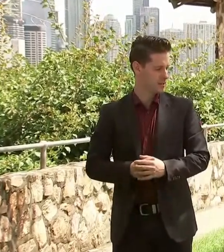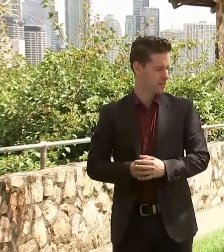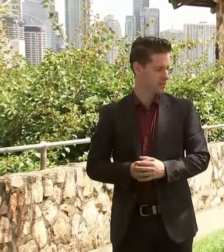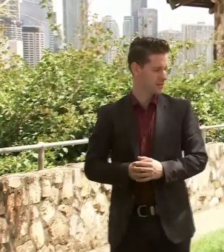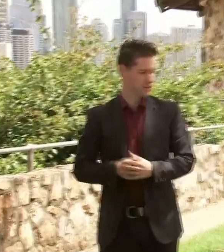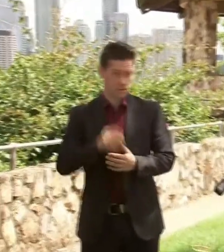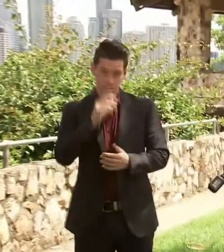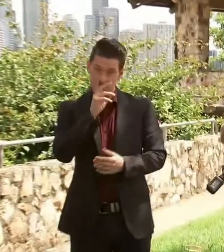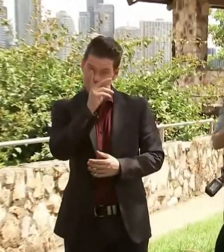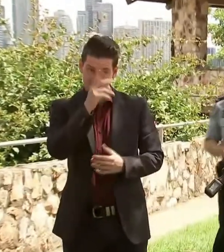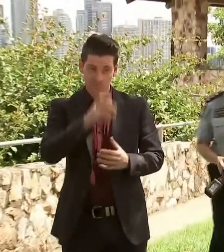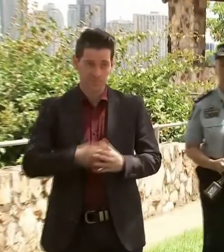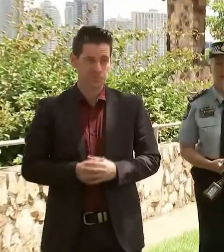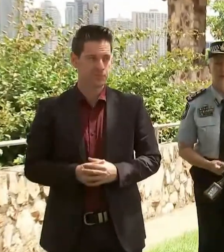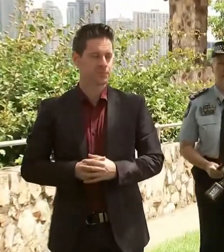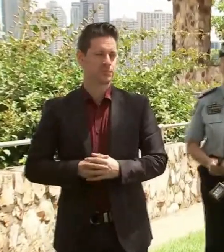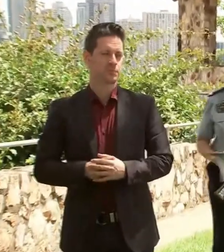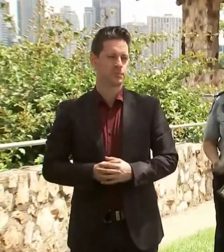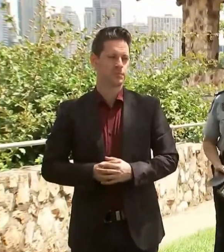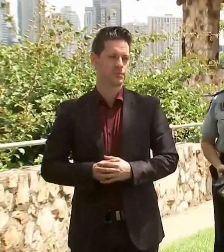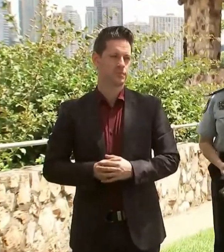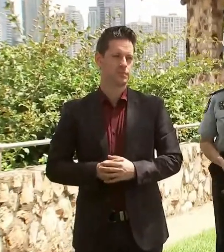Okay.